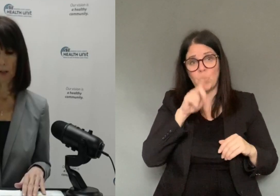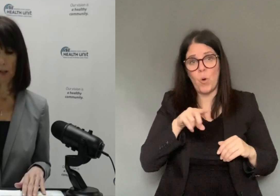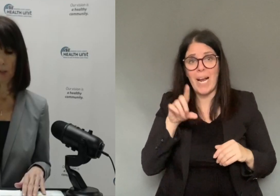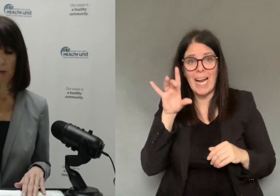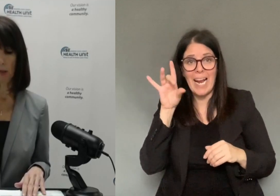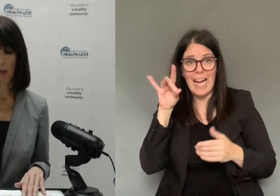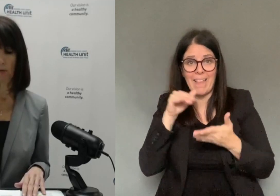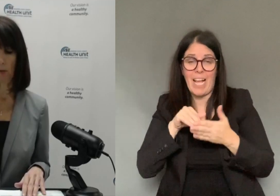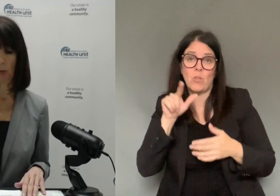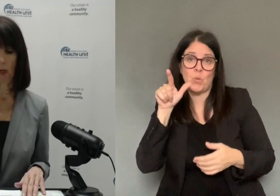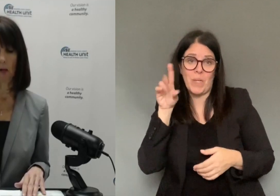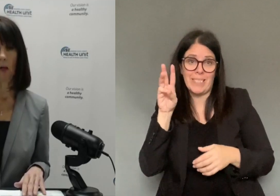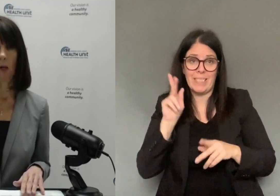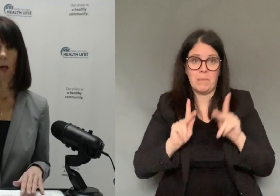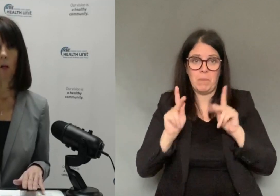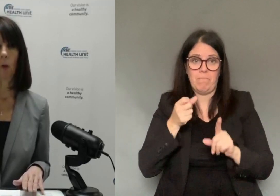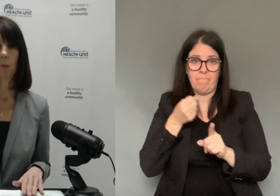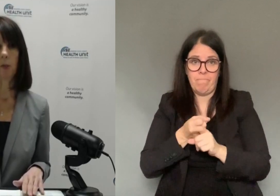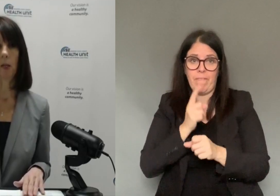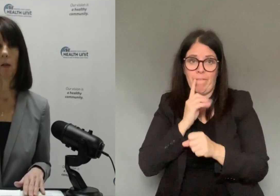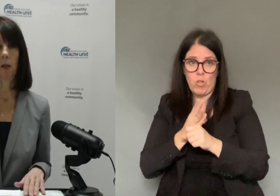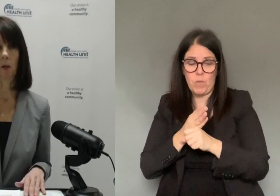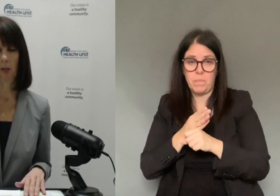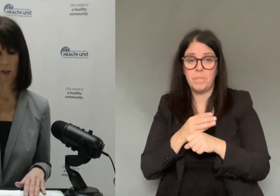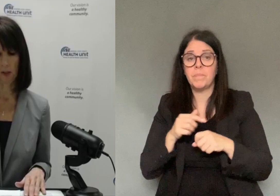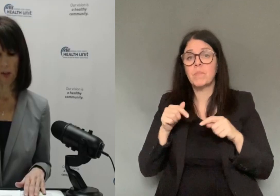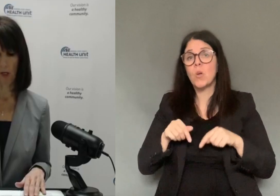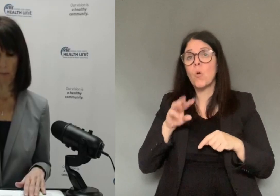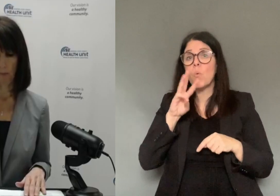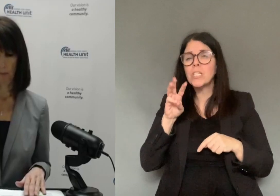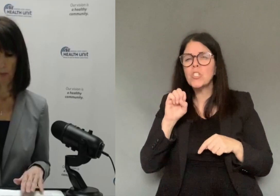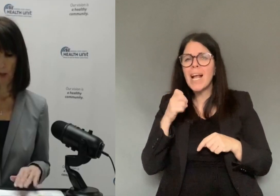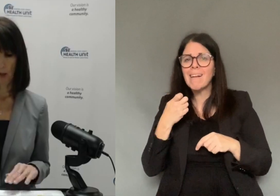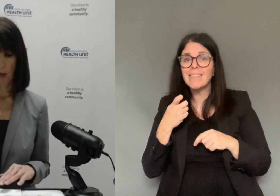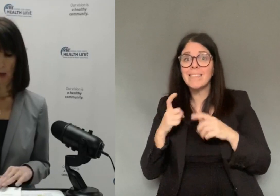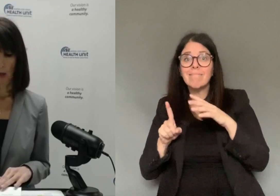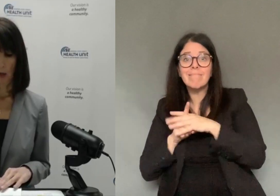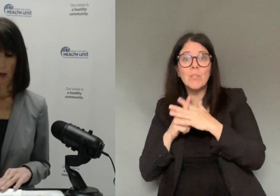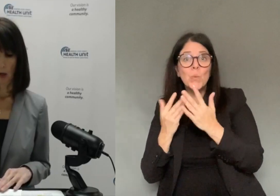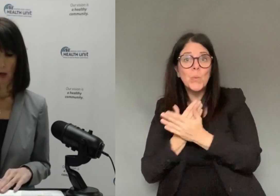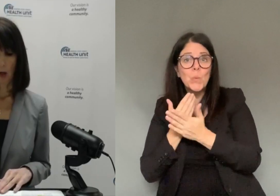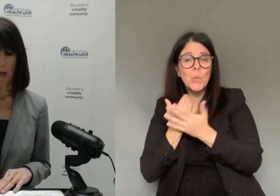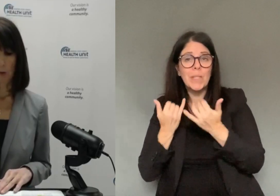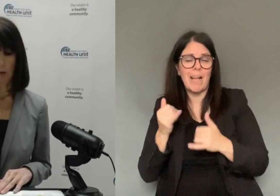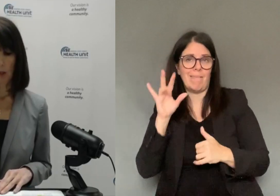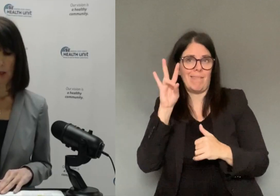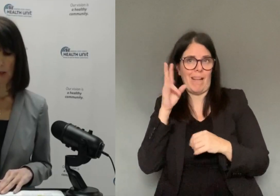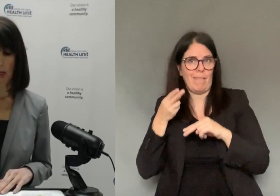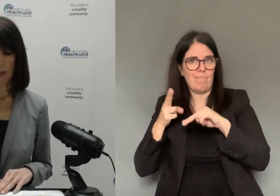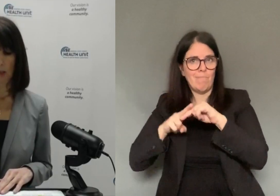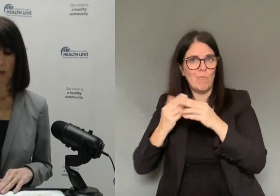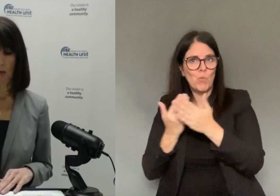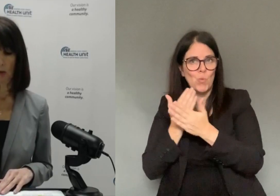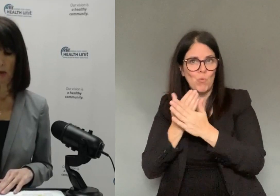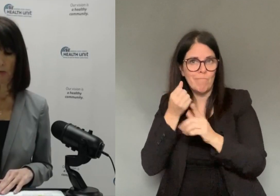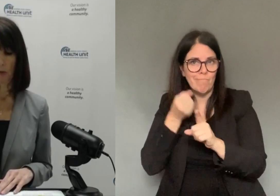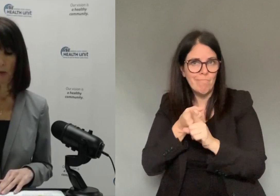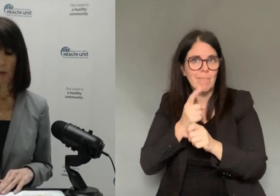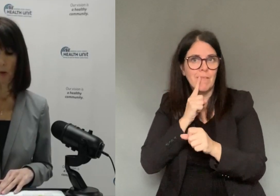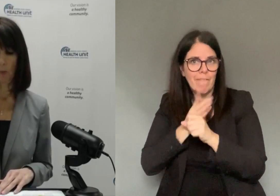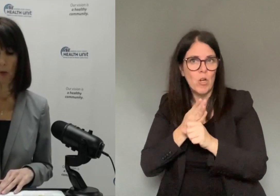and 60% are female, and 1% are unknown at this time. Our community has lost a total